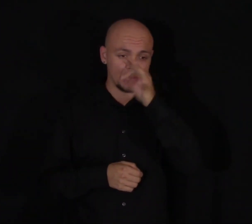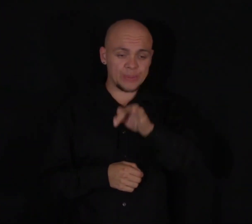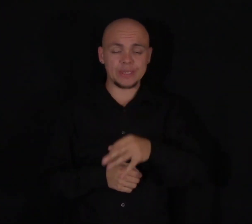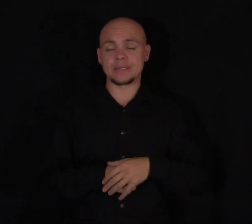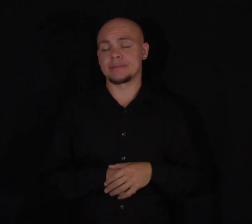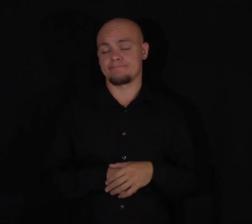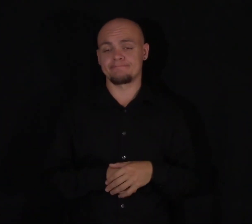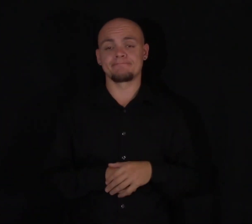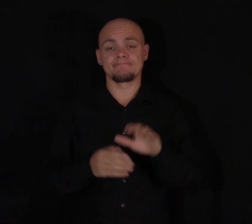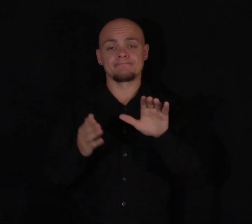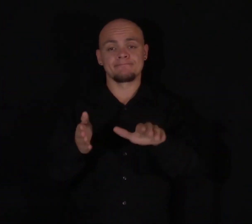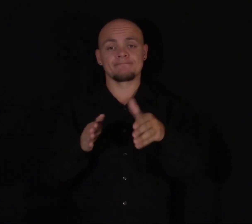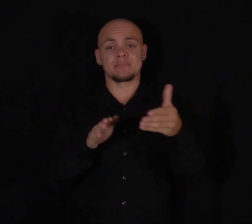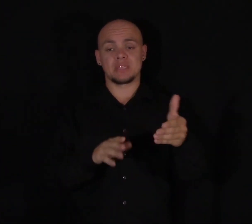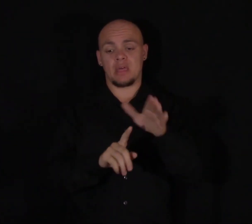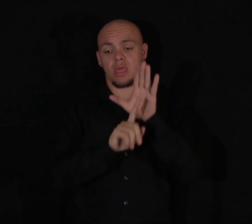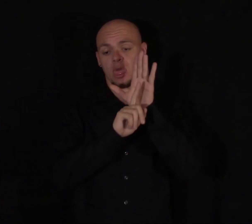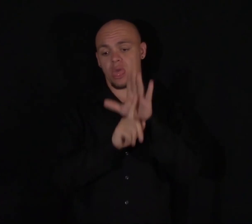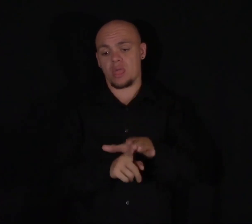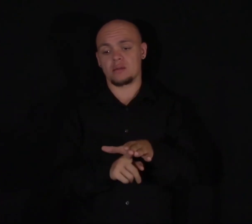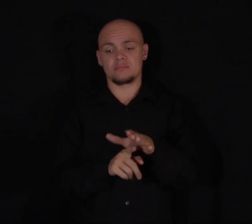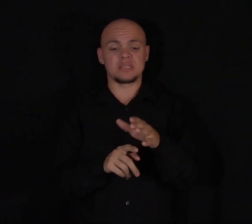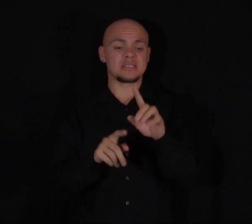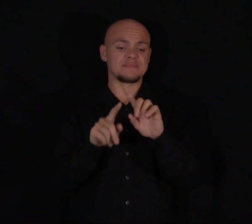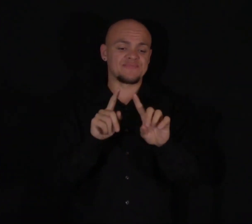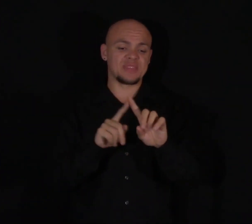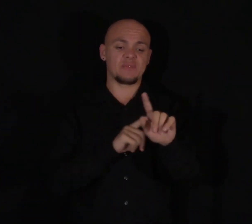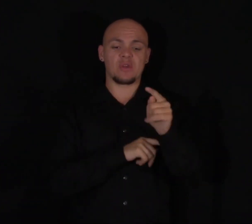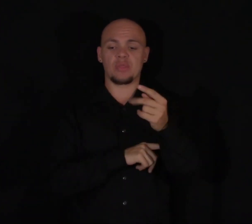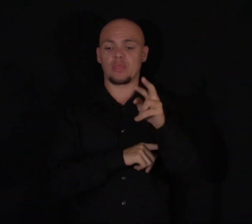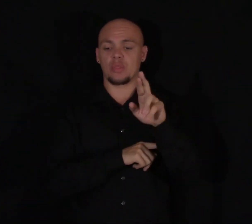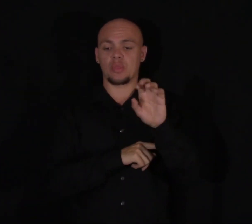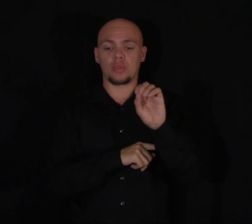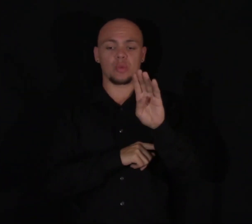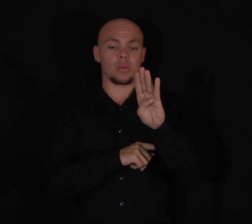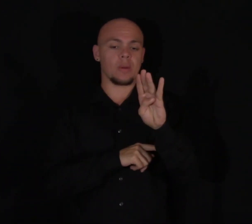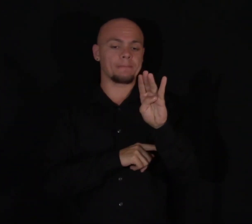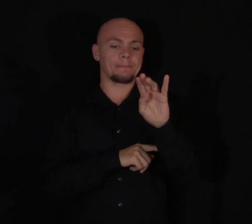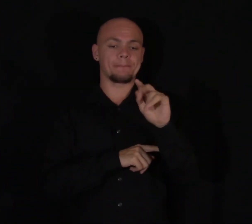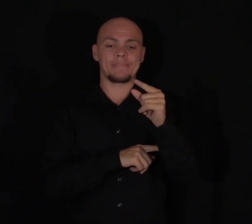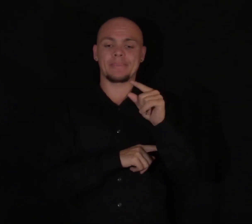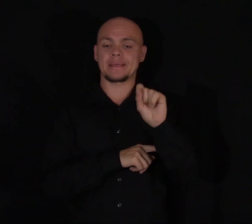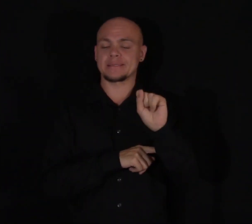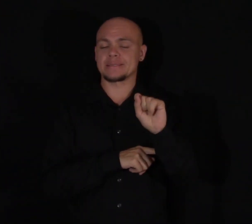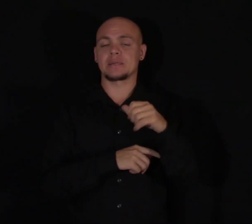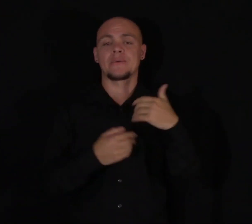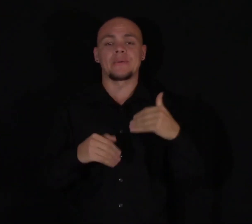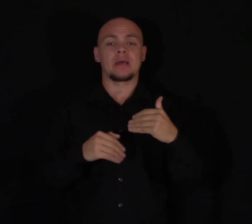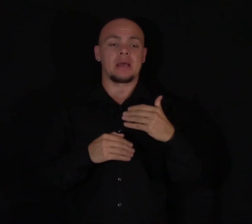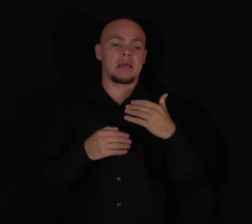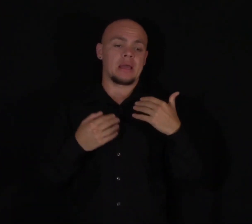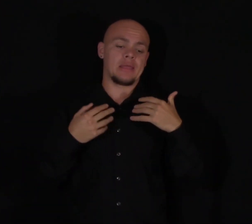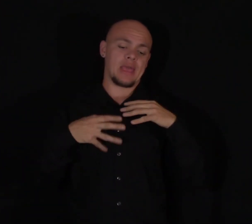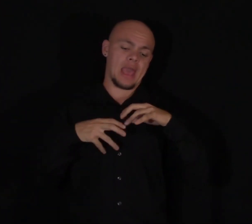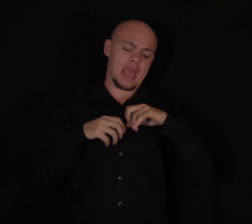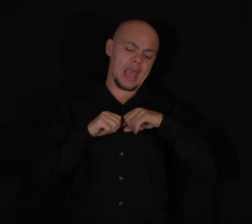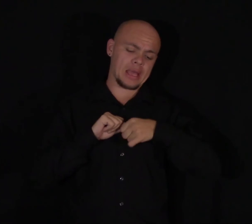death extinguish these throbbings and relieve me from the mighty weight of anguish that bears me to the